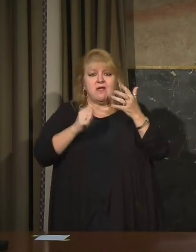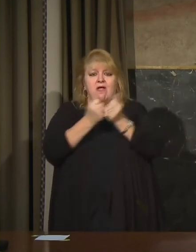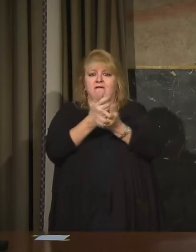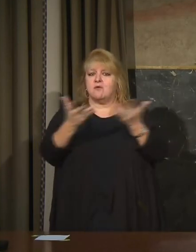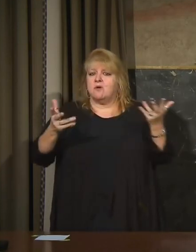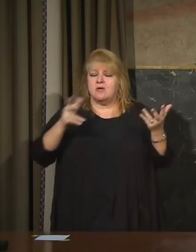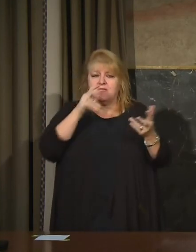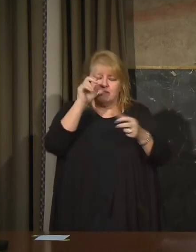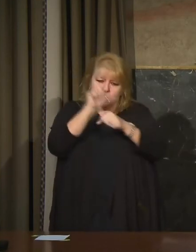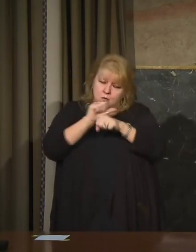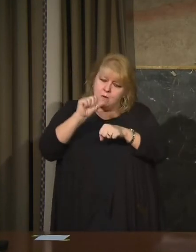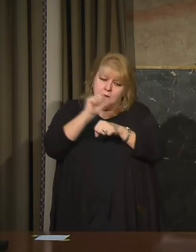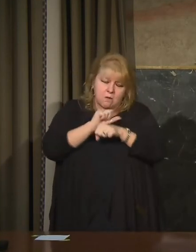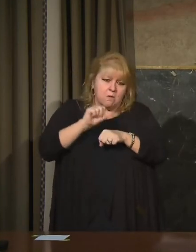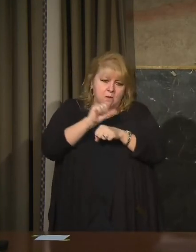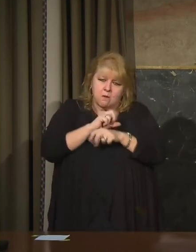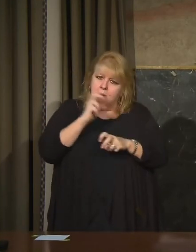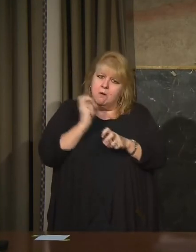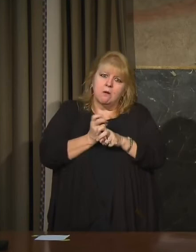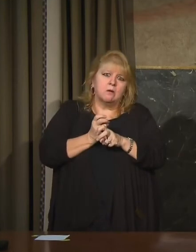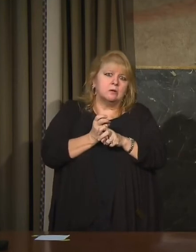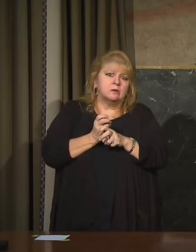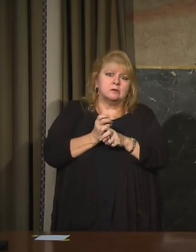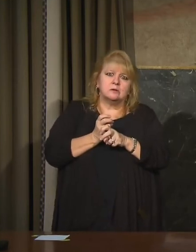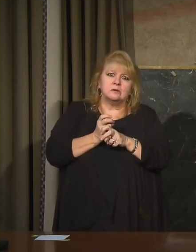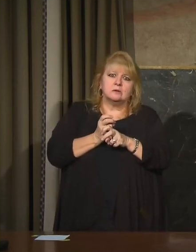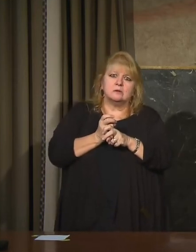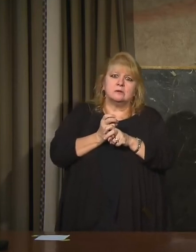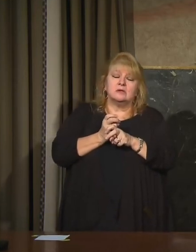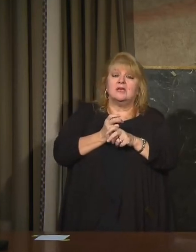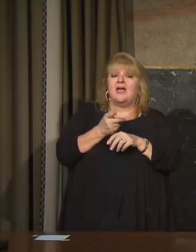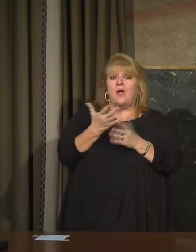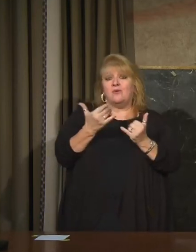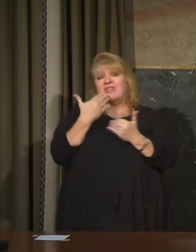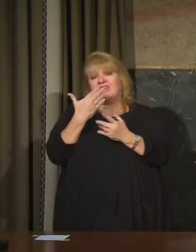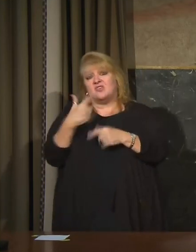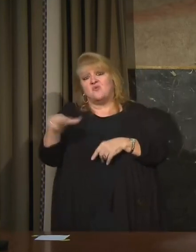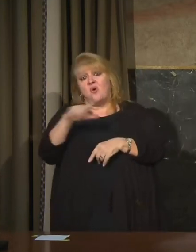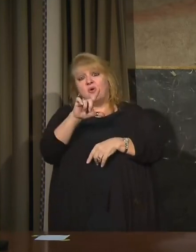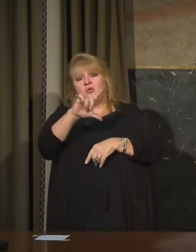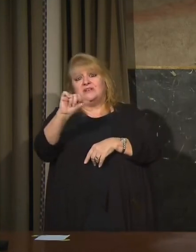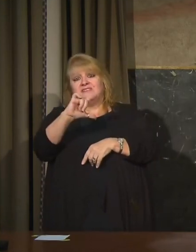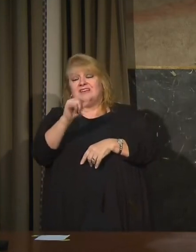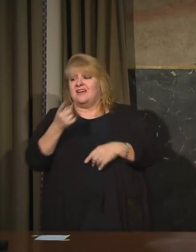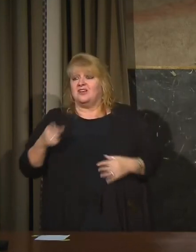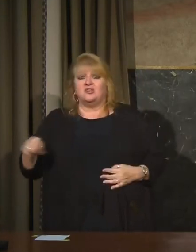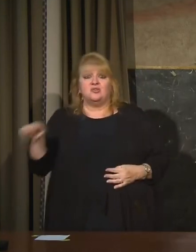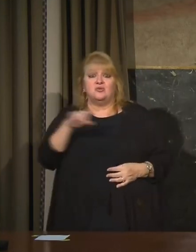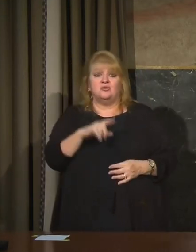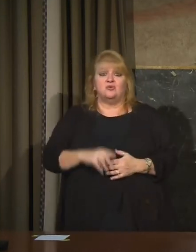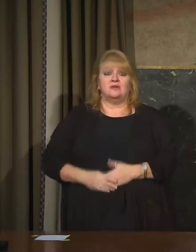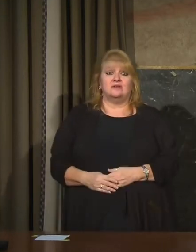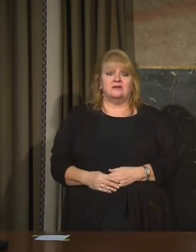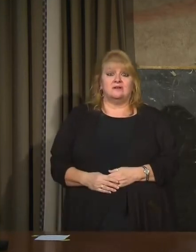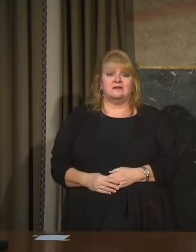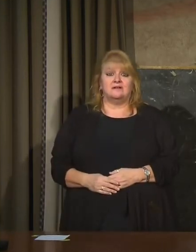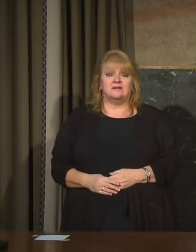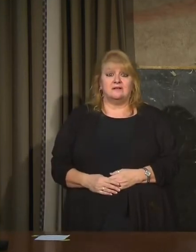stand up a vaccination program. And I want to thank all the people in Louisiana who have